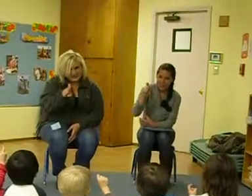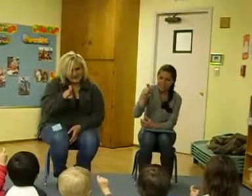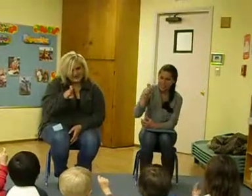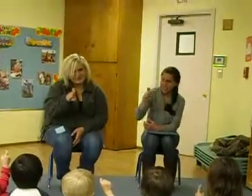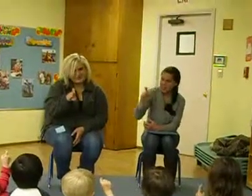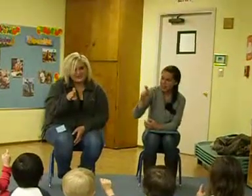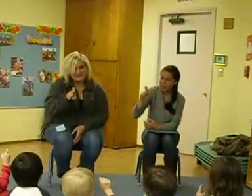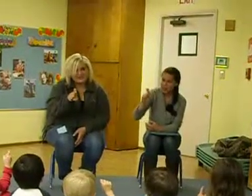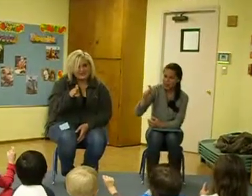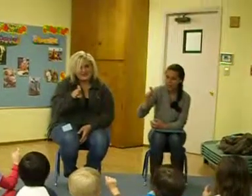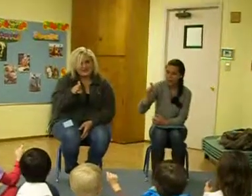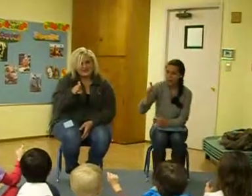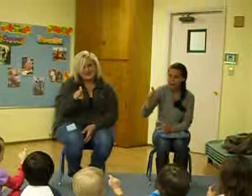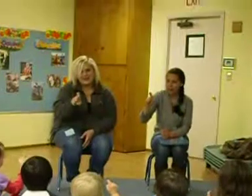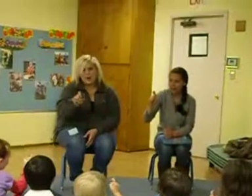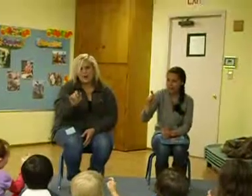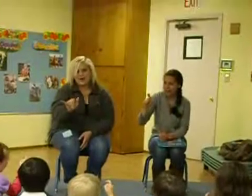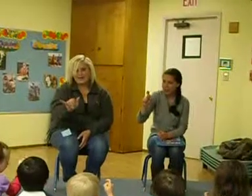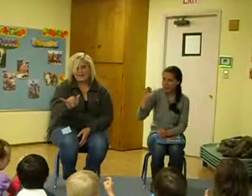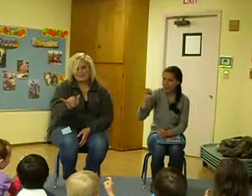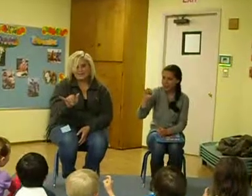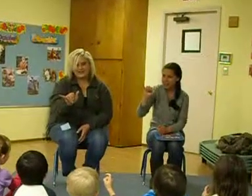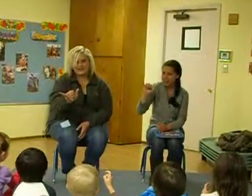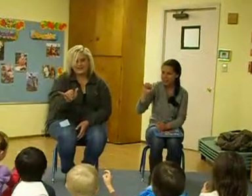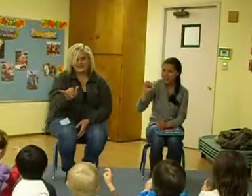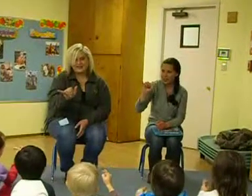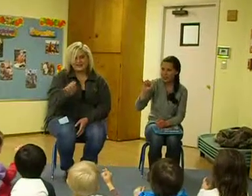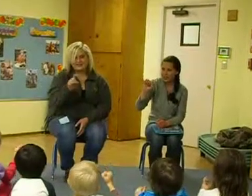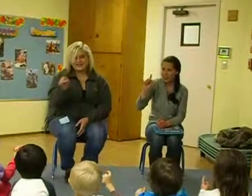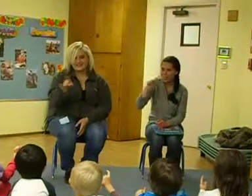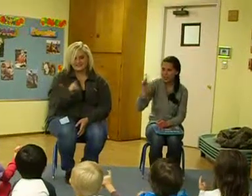Oh, they got it. You do that. Y. And Z.